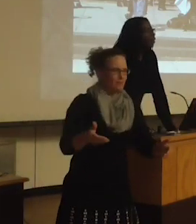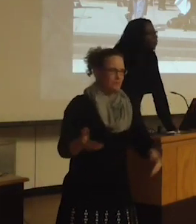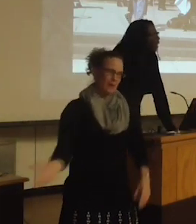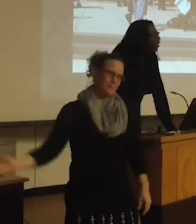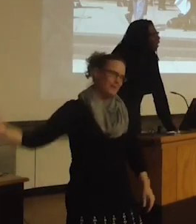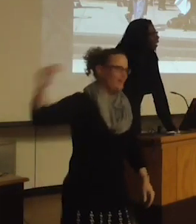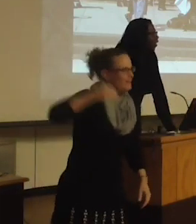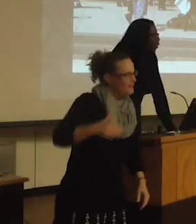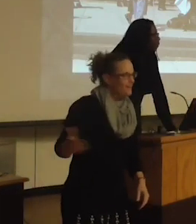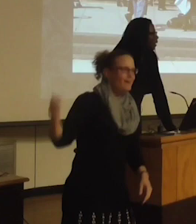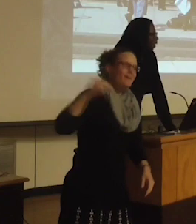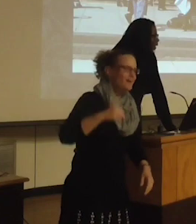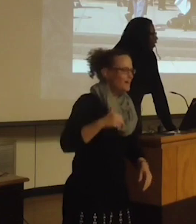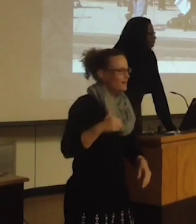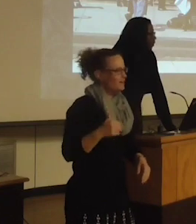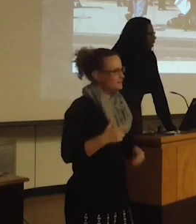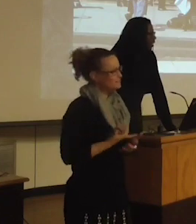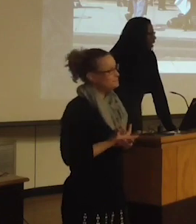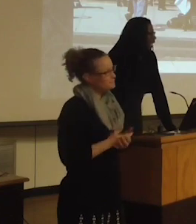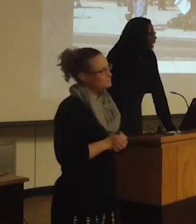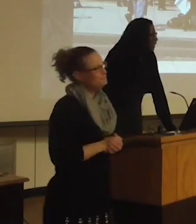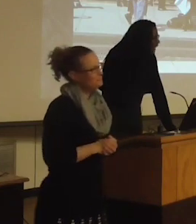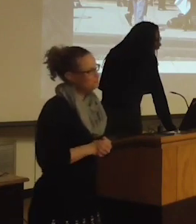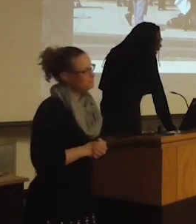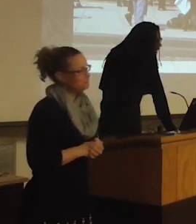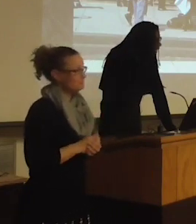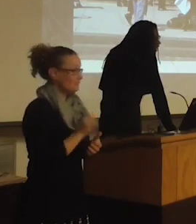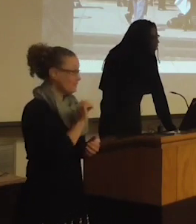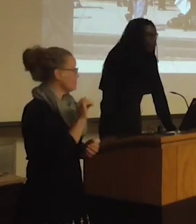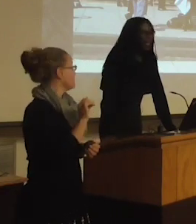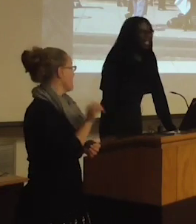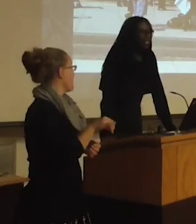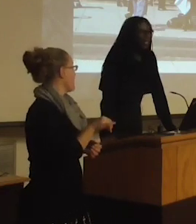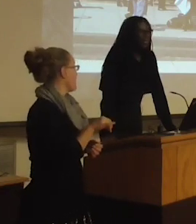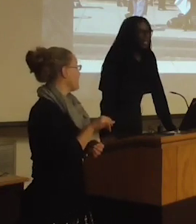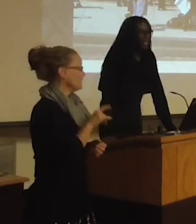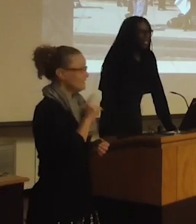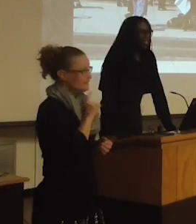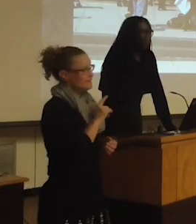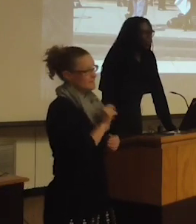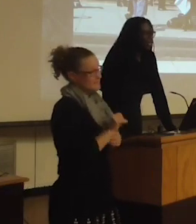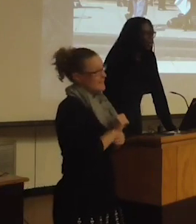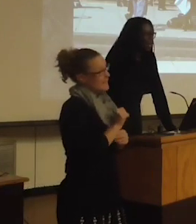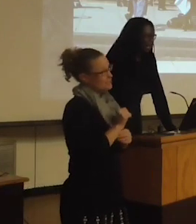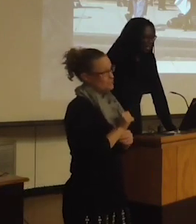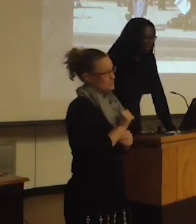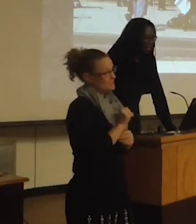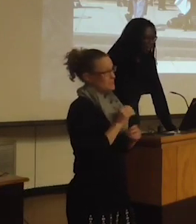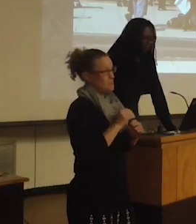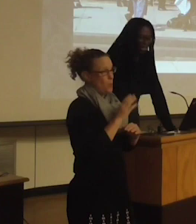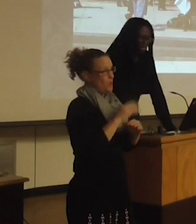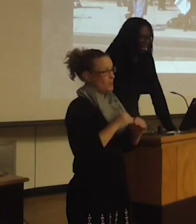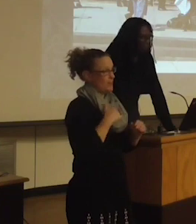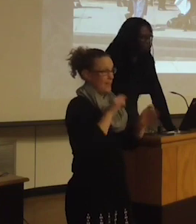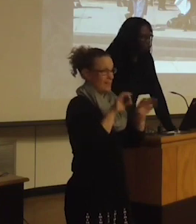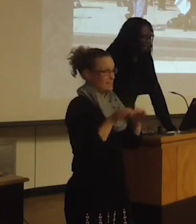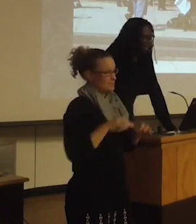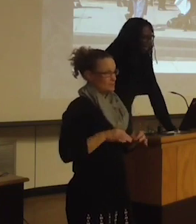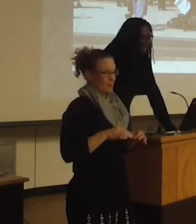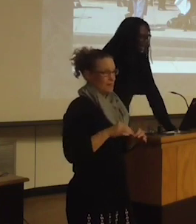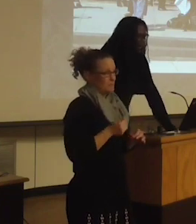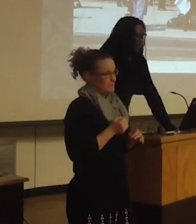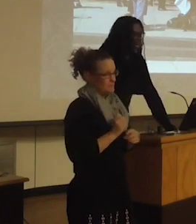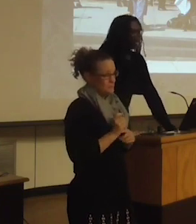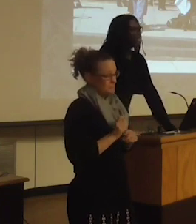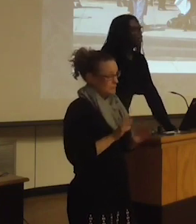very, very open arms. And that is so extremely dangerous, more so than I can describe to you in just a couple of